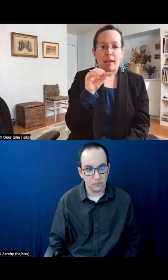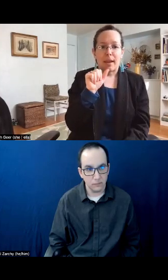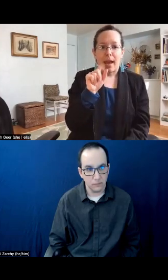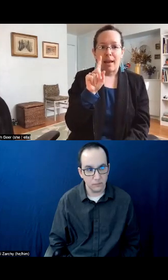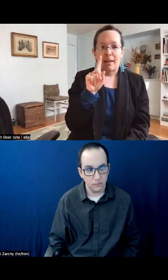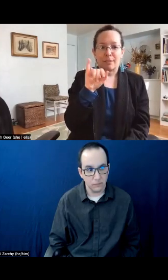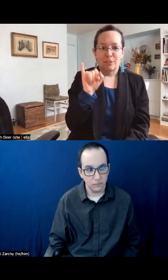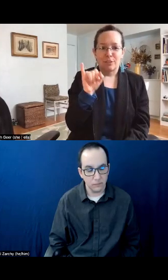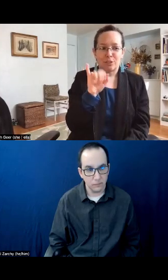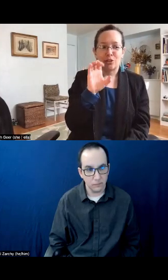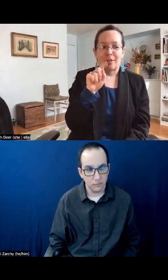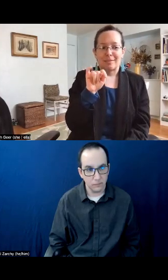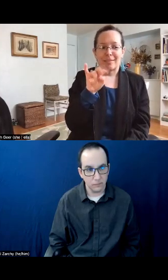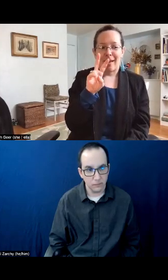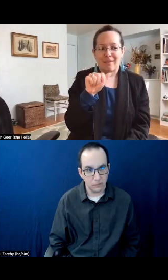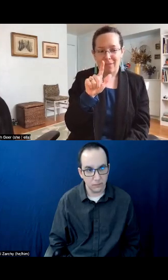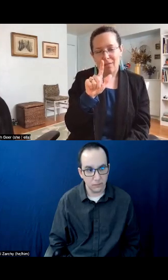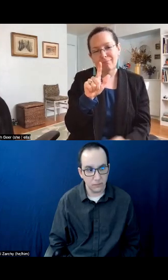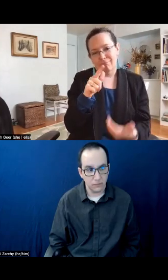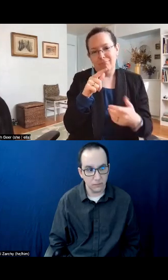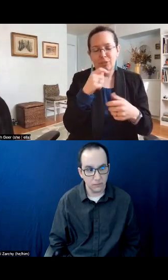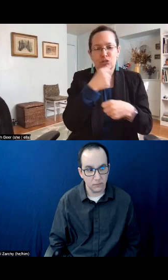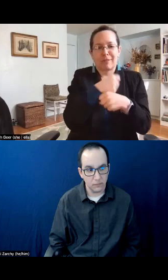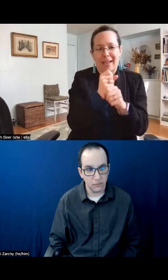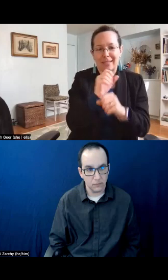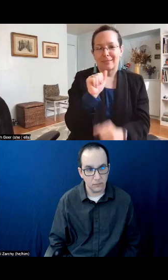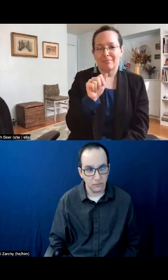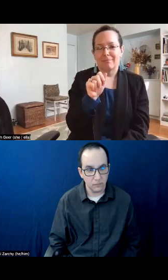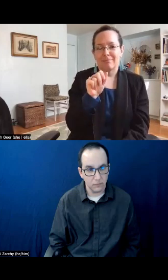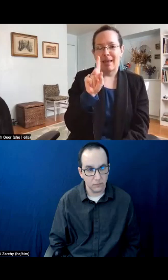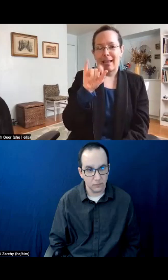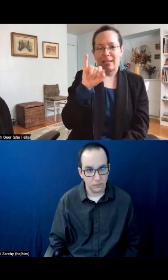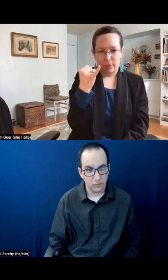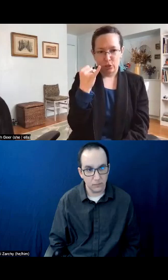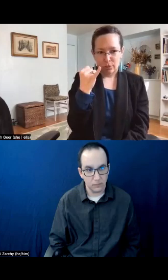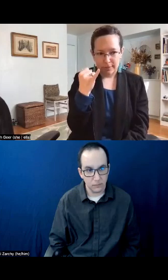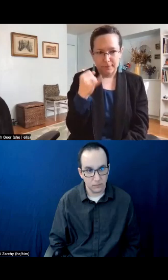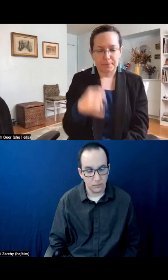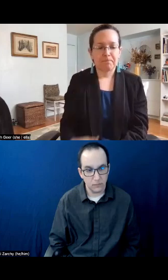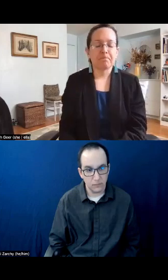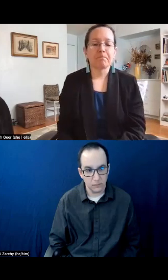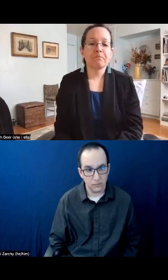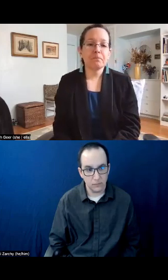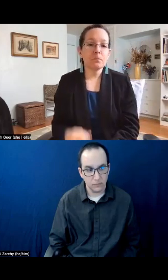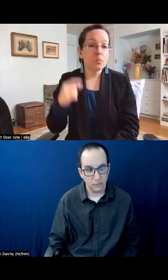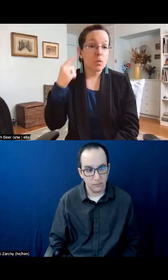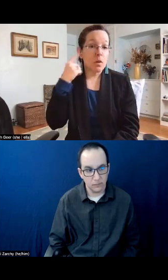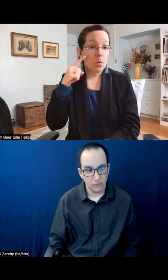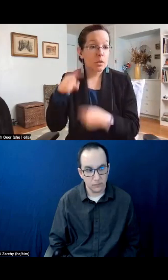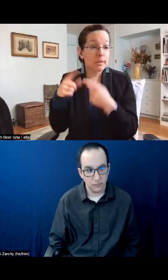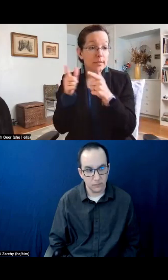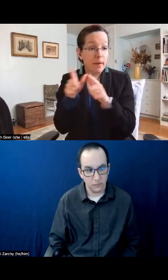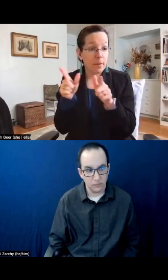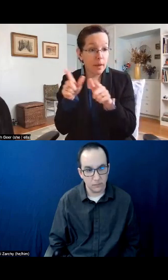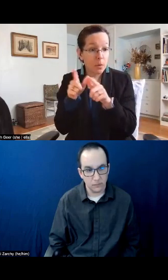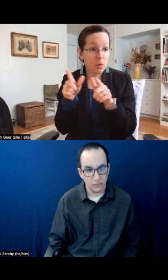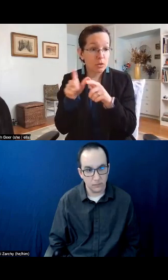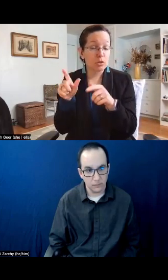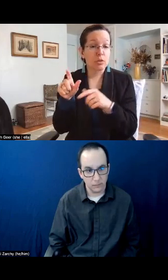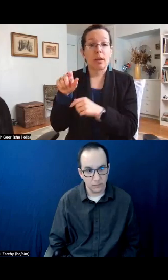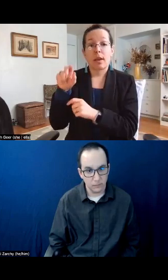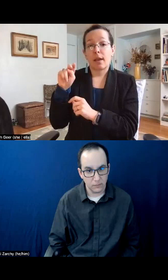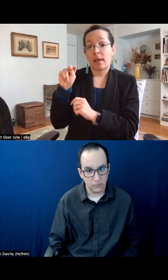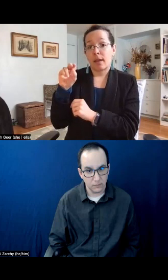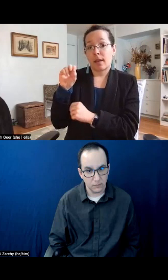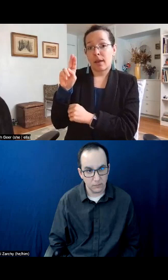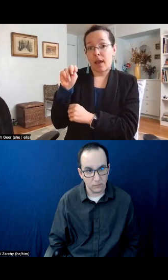would take one word and create an adverb, and adjectival words, which with the addition of these suffixes,